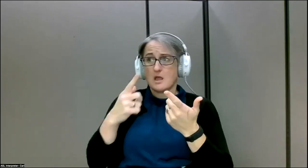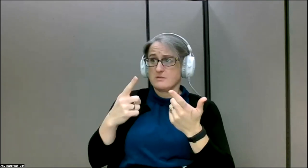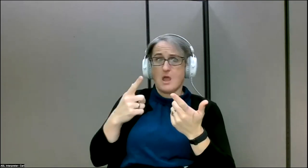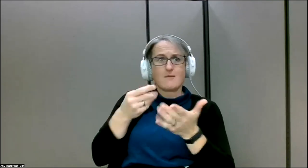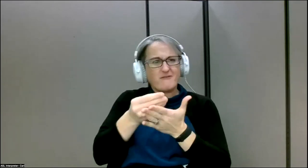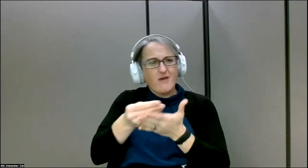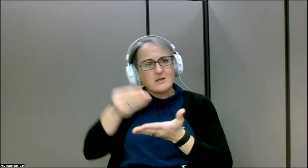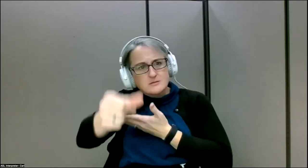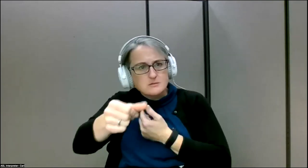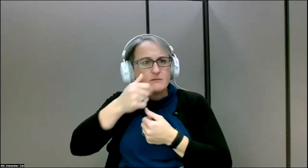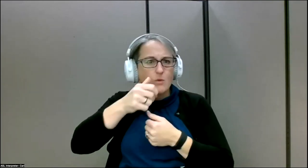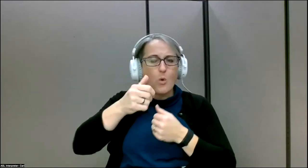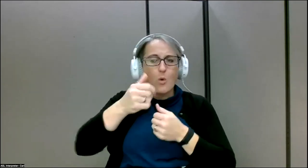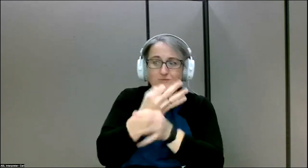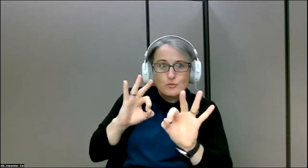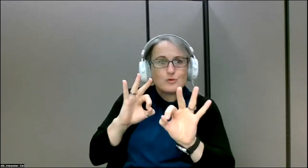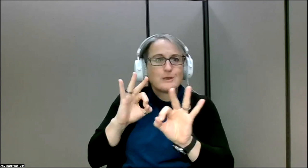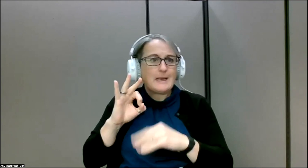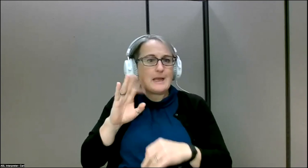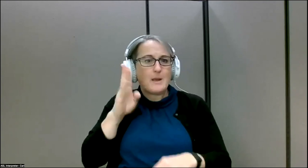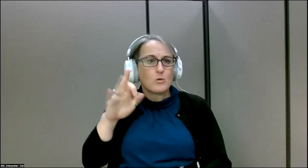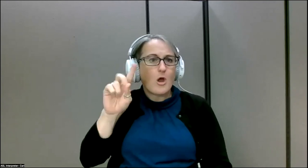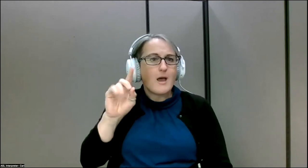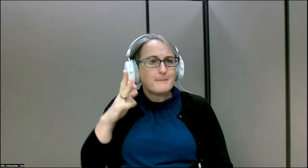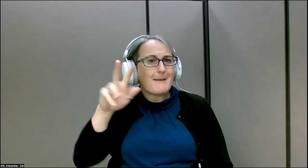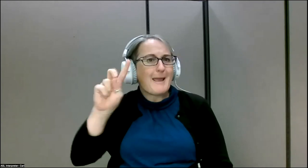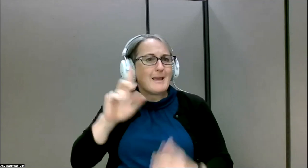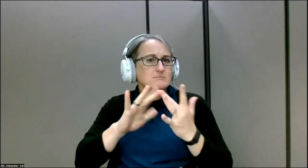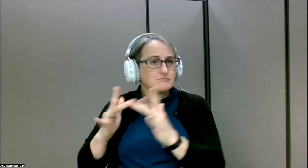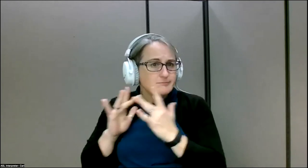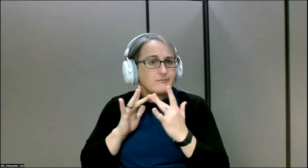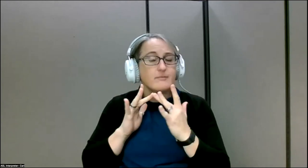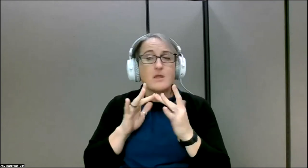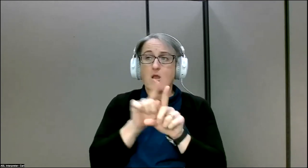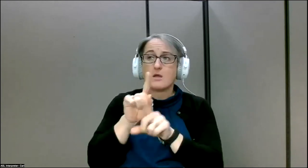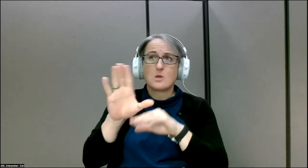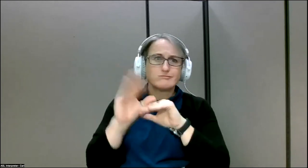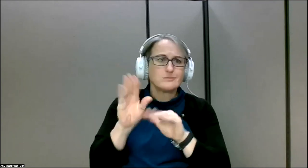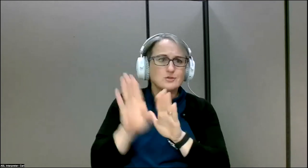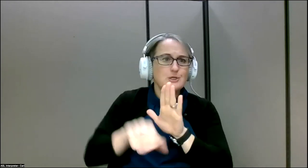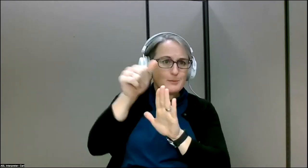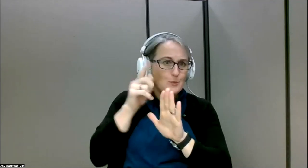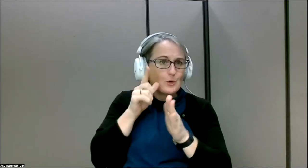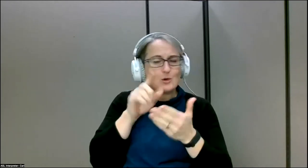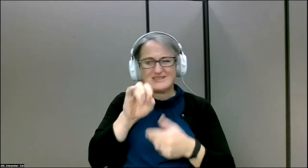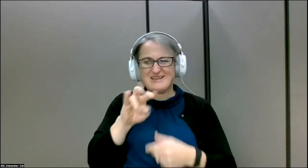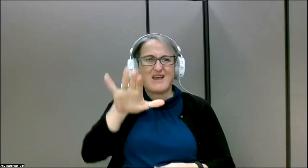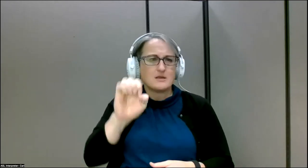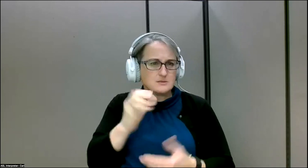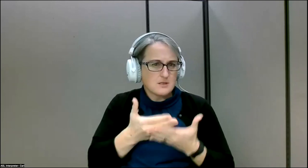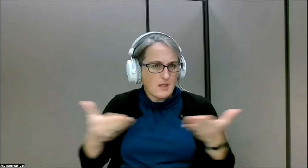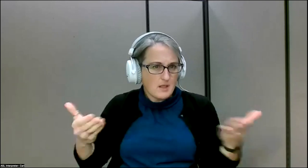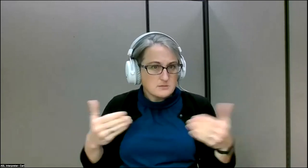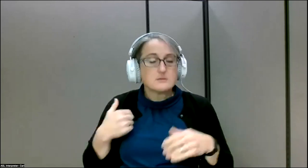that gap. It's also being aware of low price internet devices and broadband service. There was the